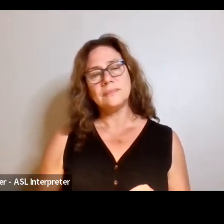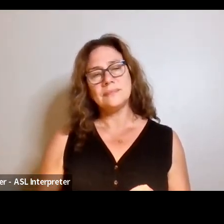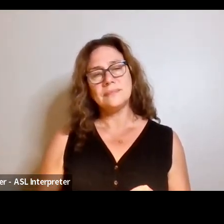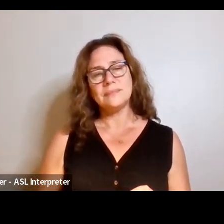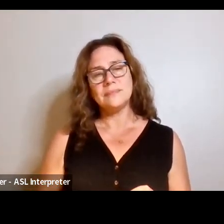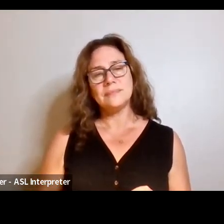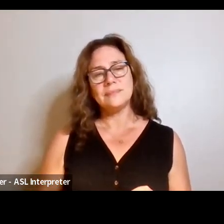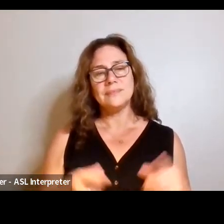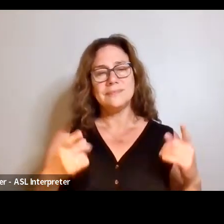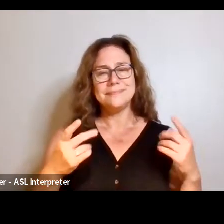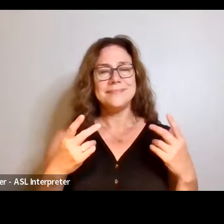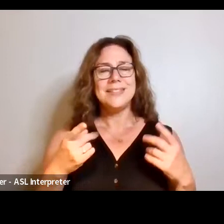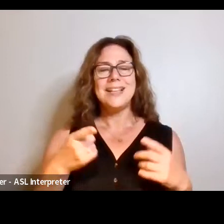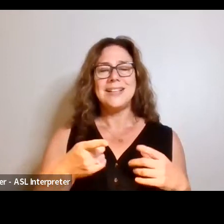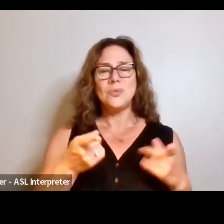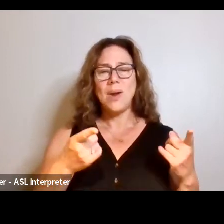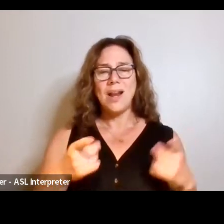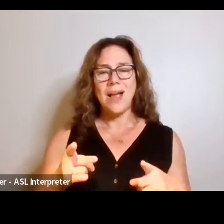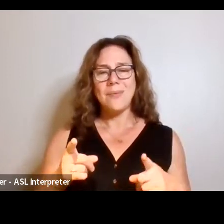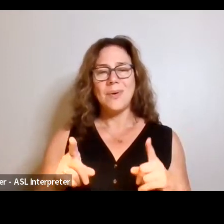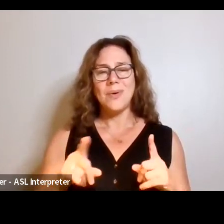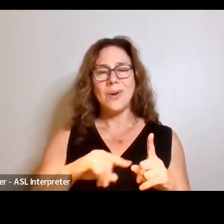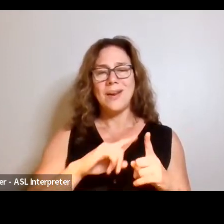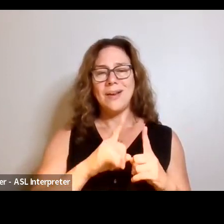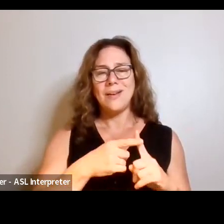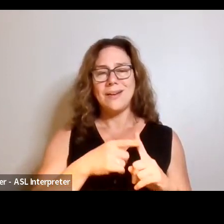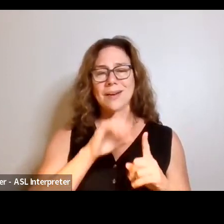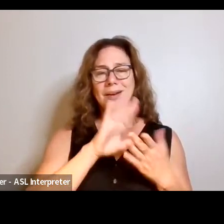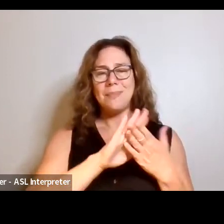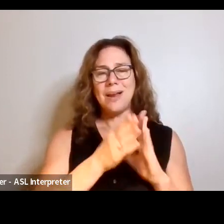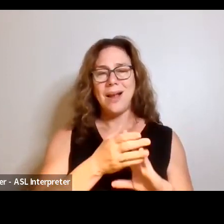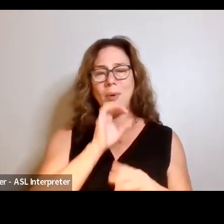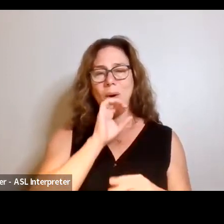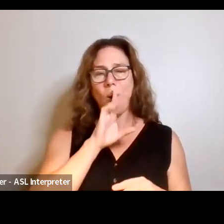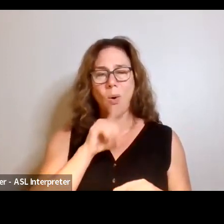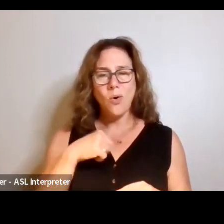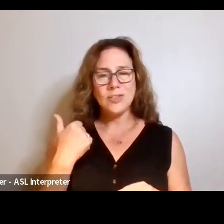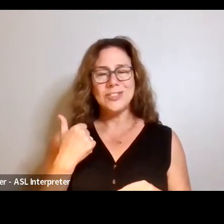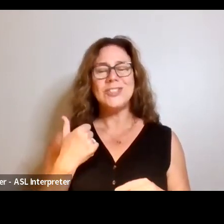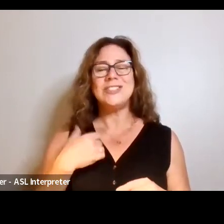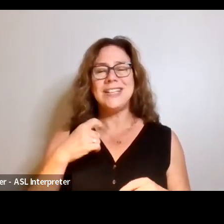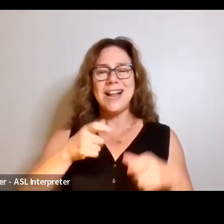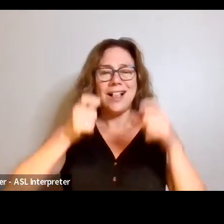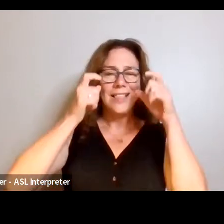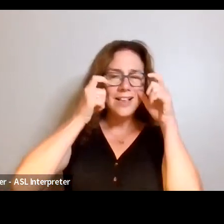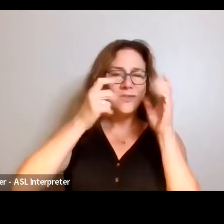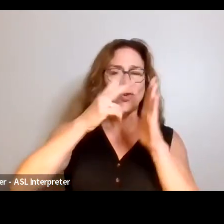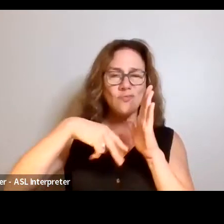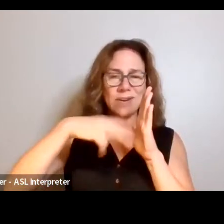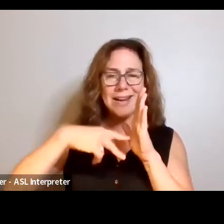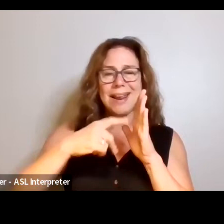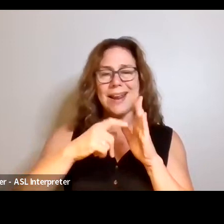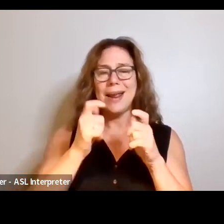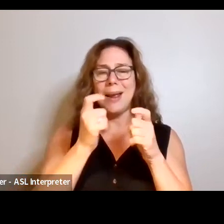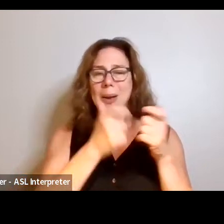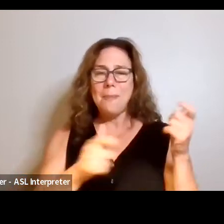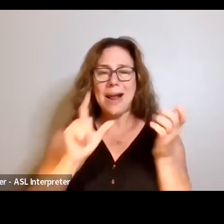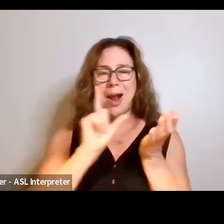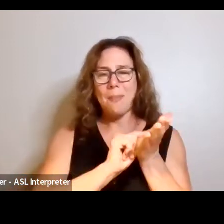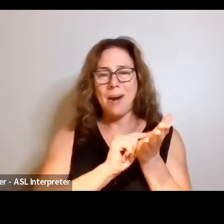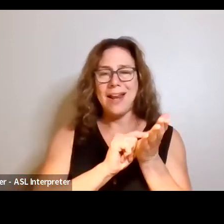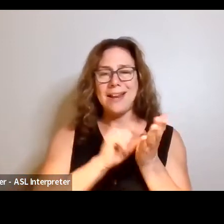This is what happens when you're getting older, the reading glasses, bigger font. Good evening. Thank